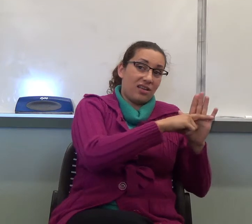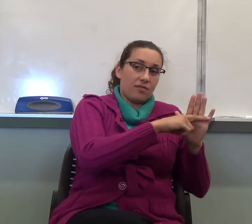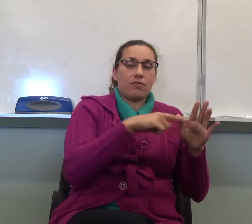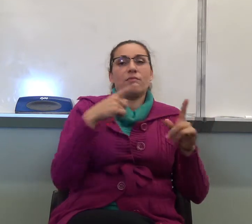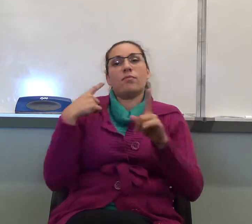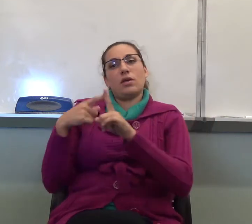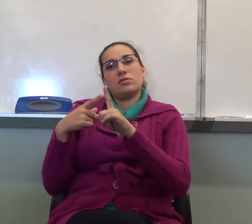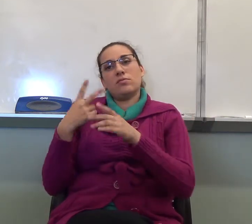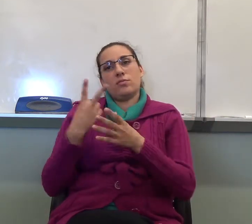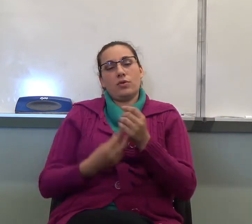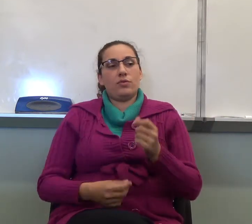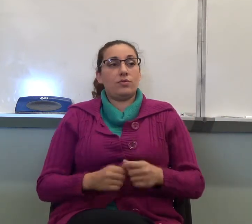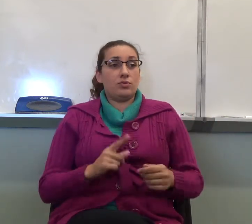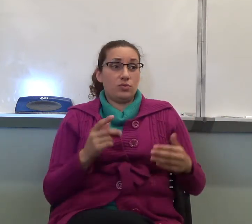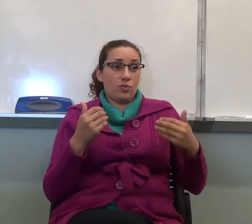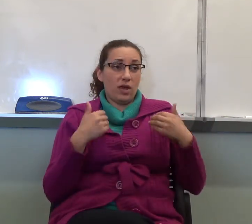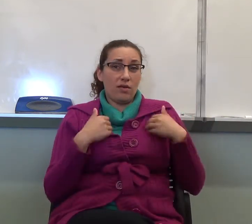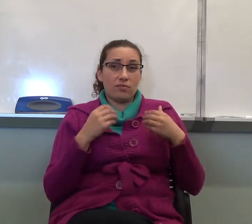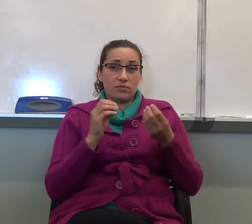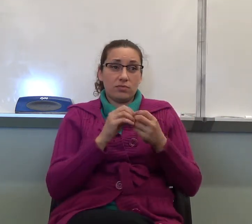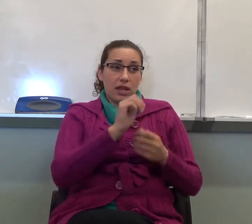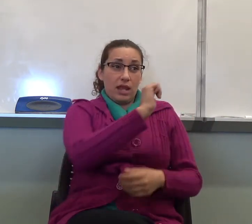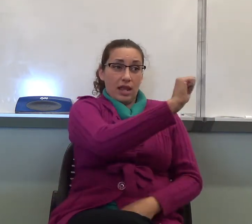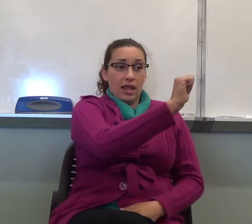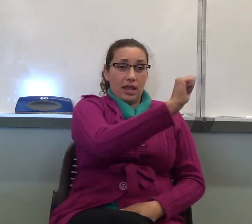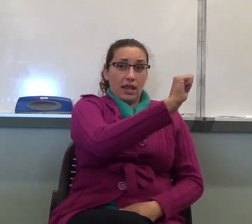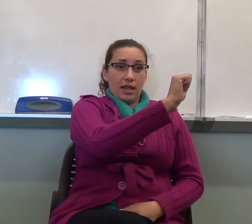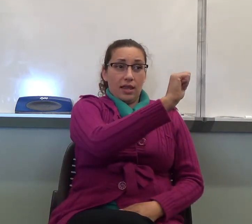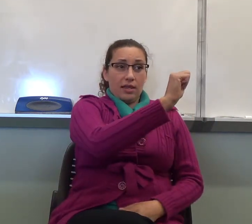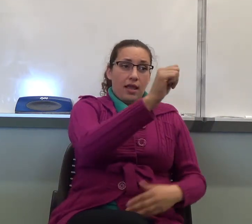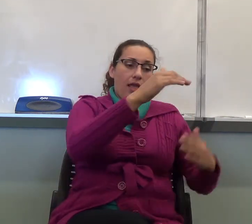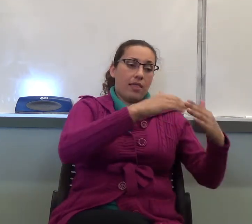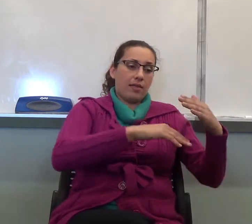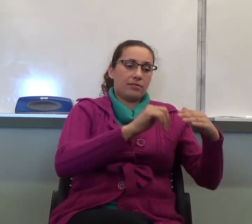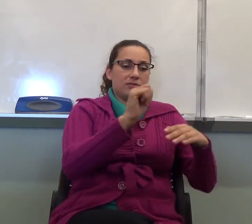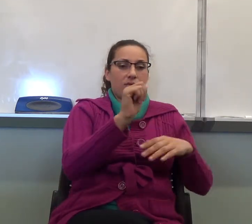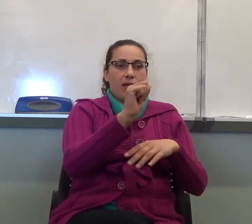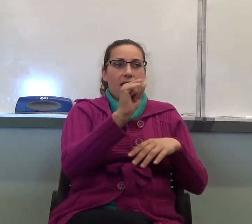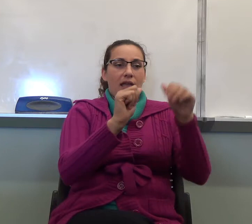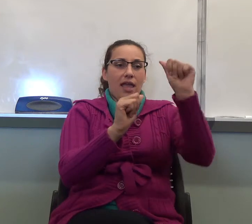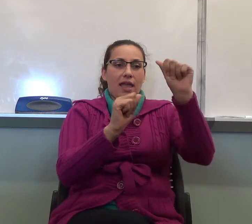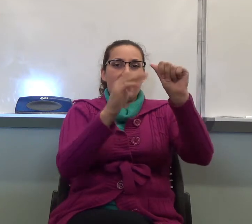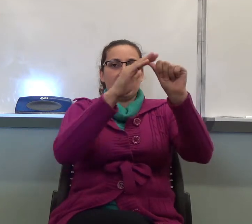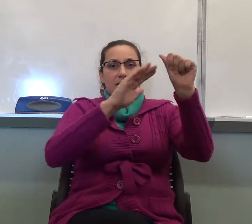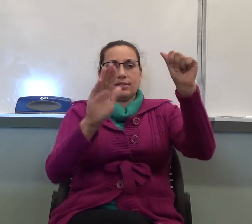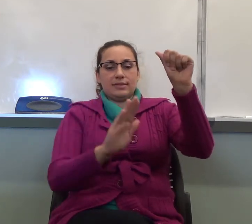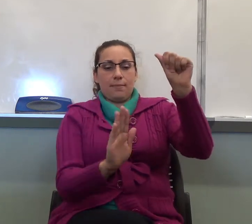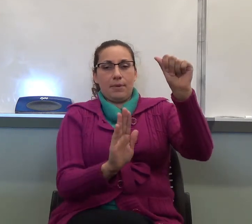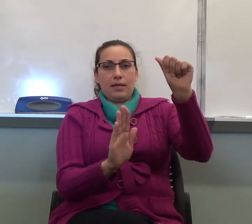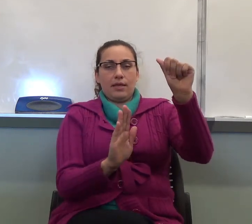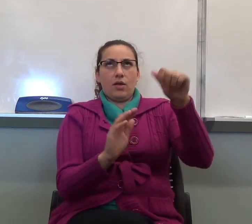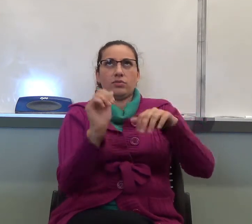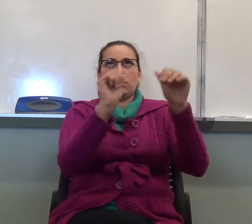So if you have something like this, A is less than B, and that's what that sign means, that's how you read it in English. A is less than